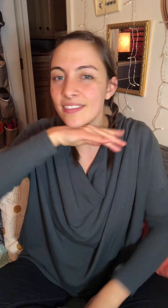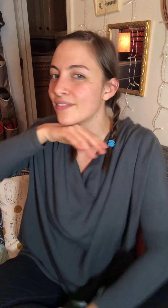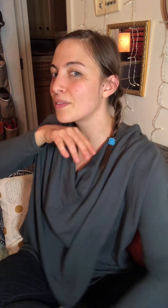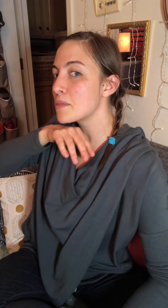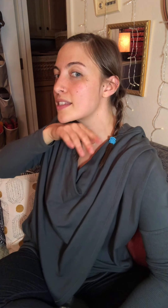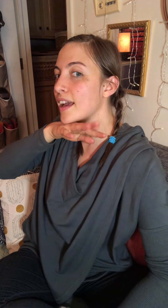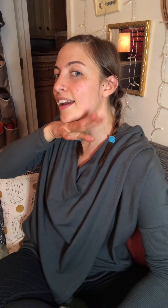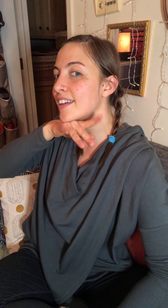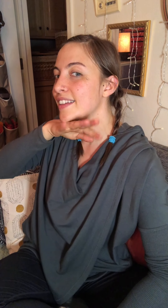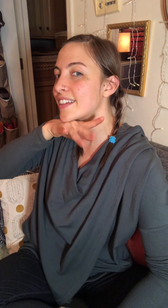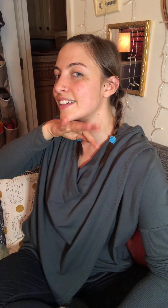On the side, dirty.